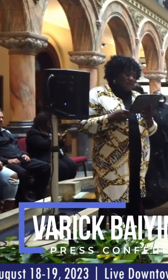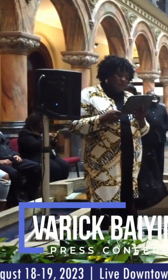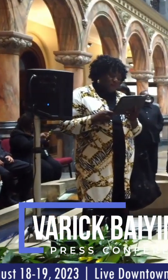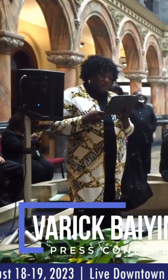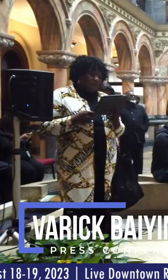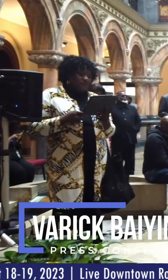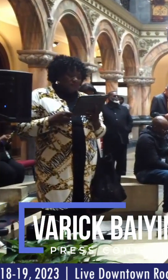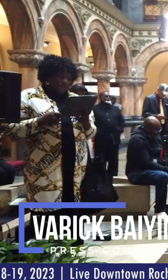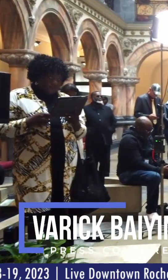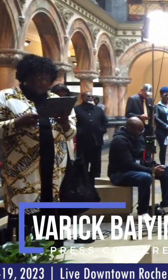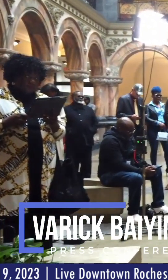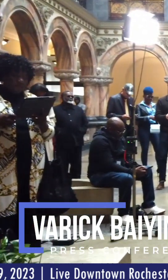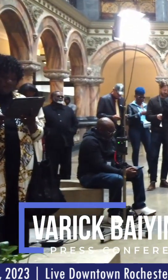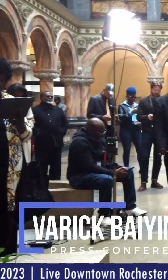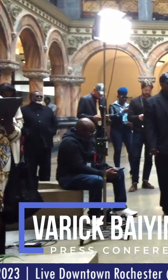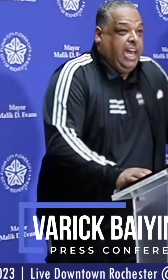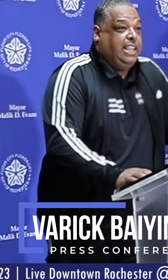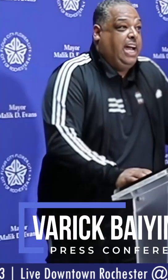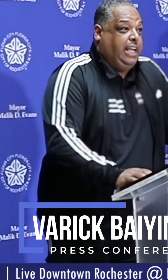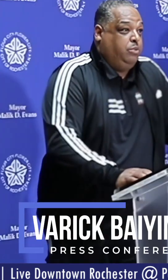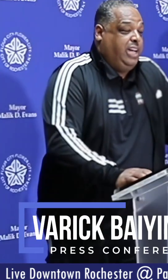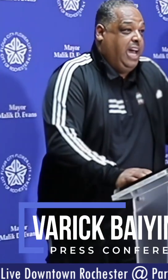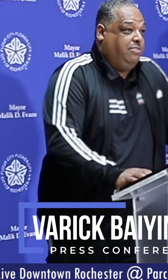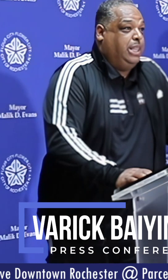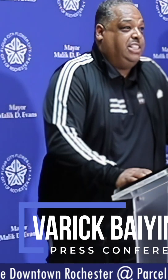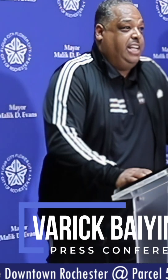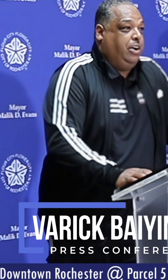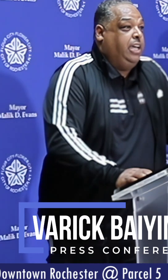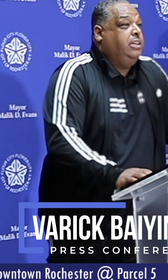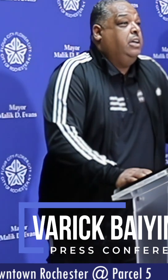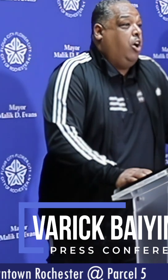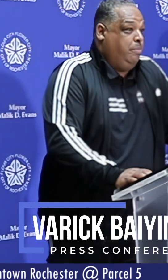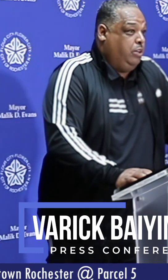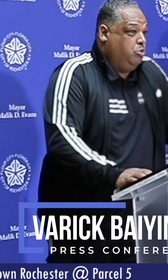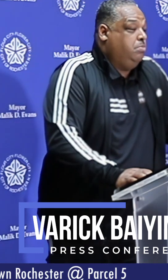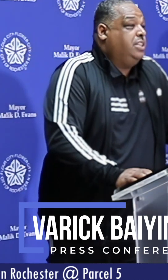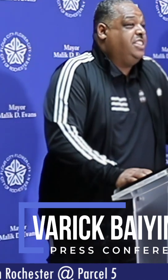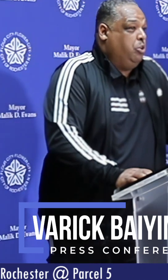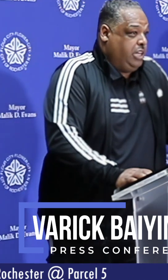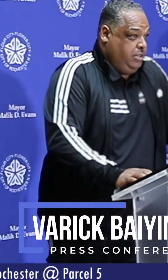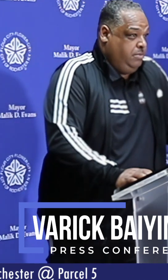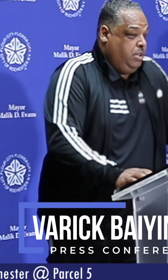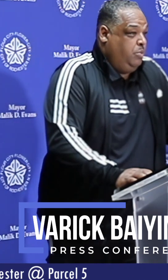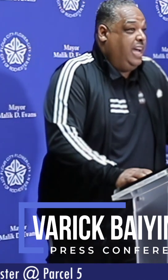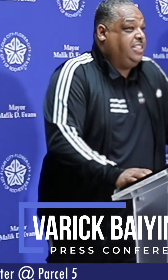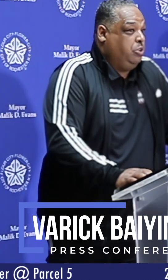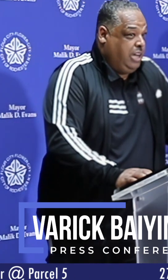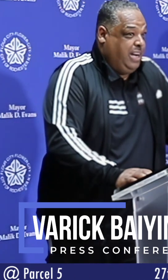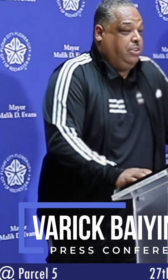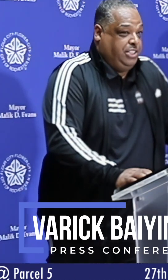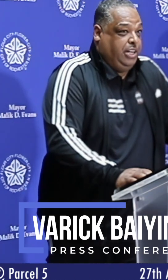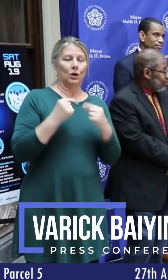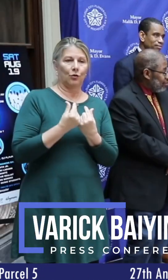18th. And then Saturday, headlining, we had the legendary R&B group Silk. We got